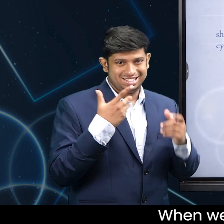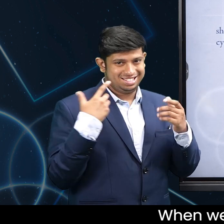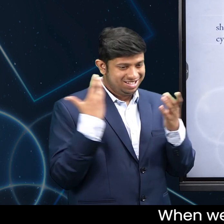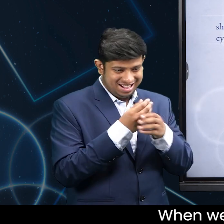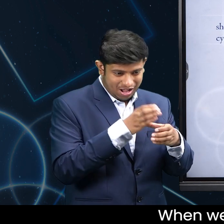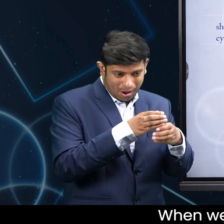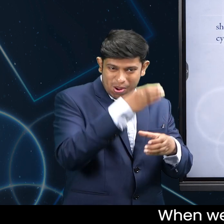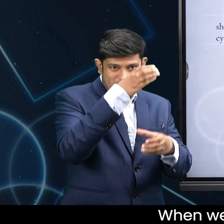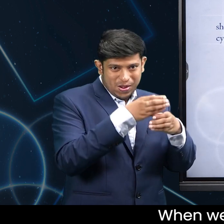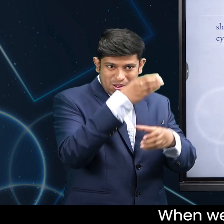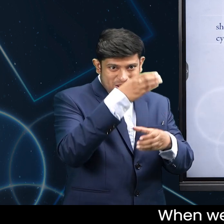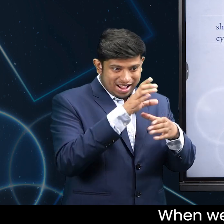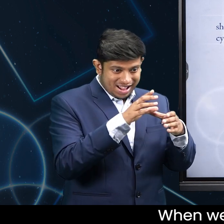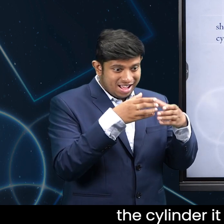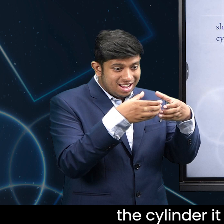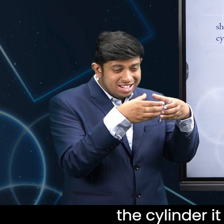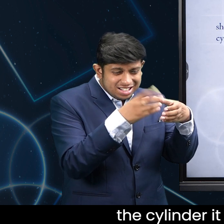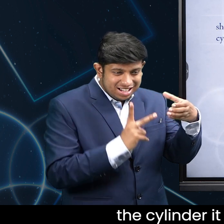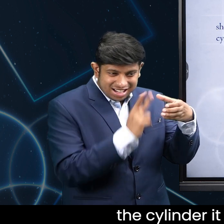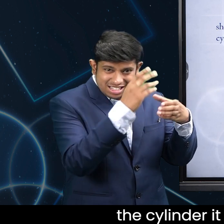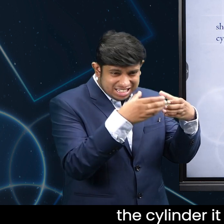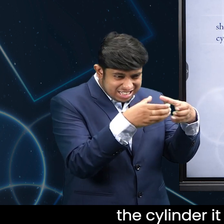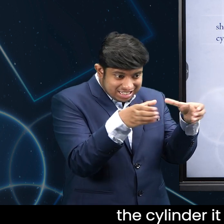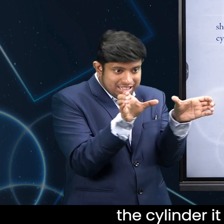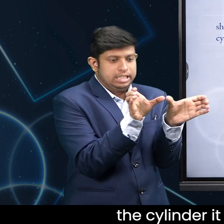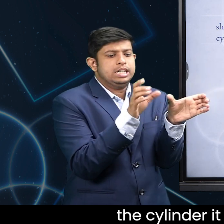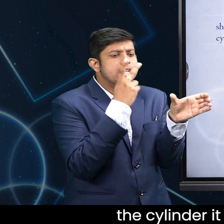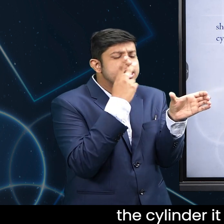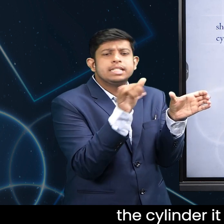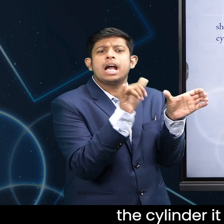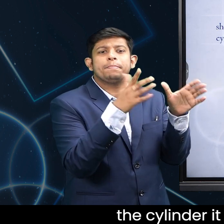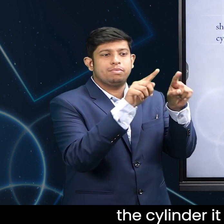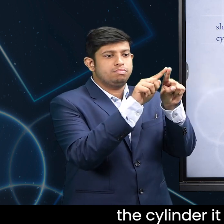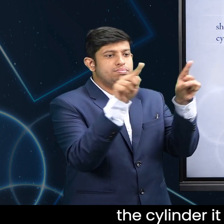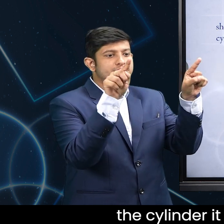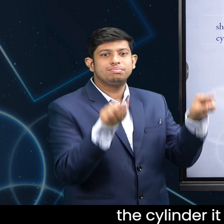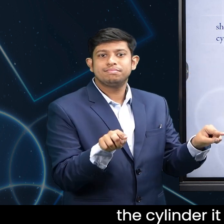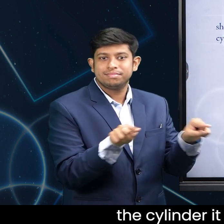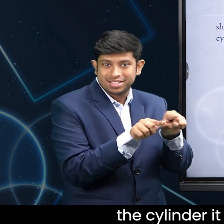When we unwrap the curved surface of the cylinder, it looks like a rectangular sheet,